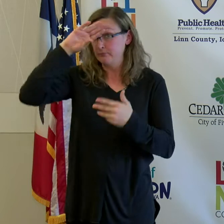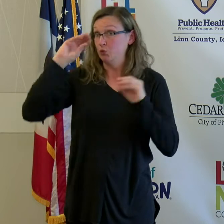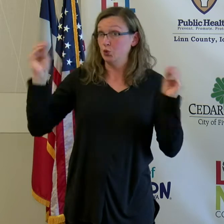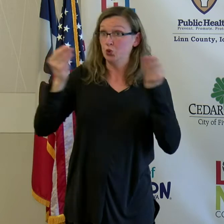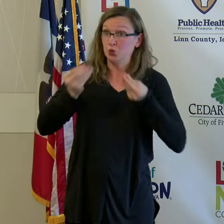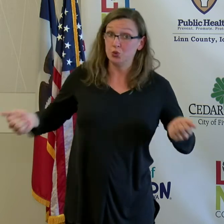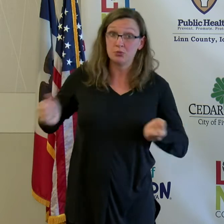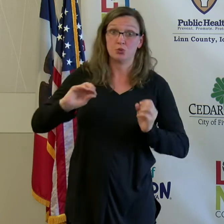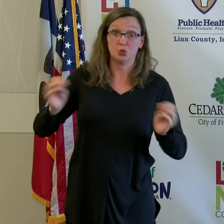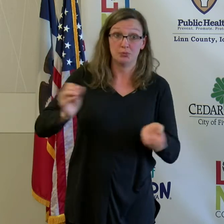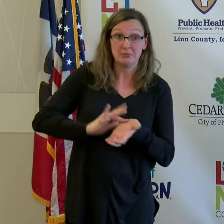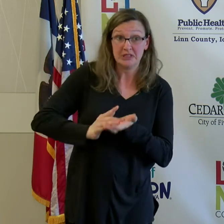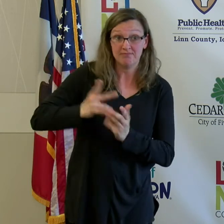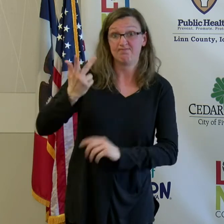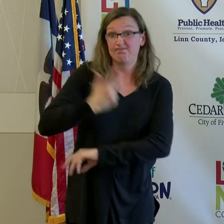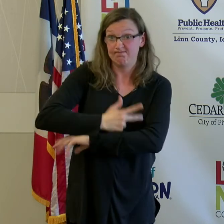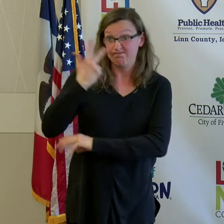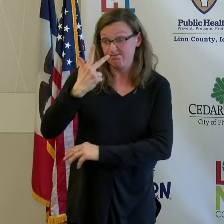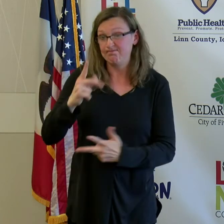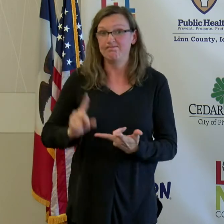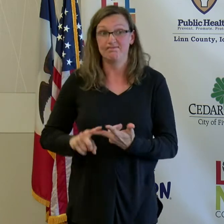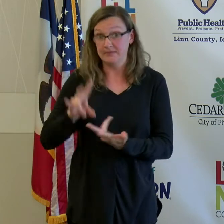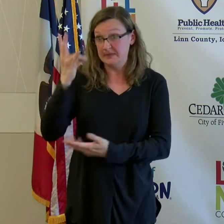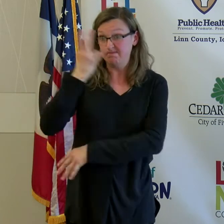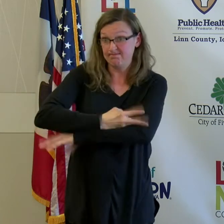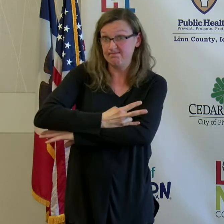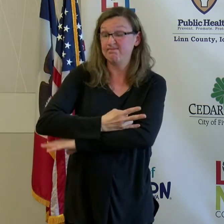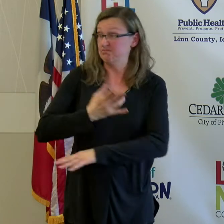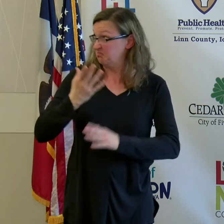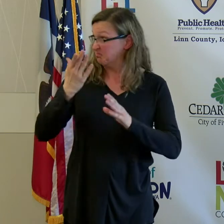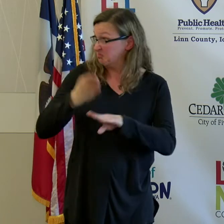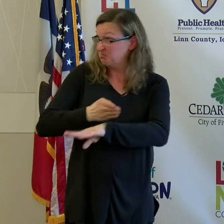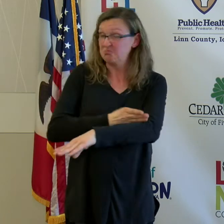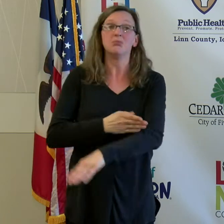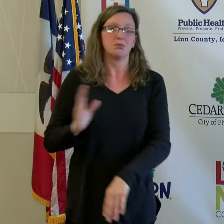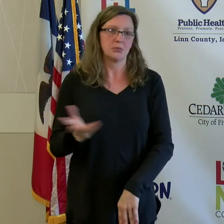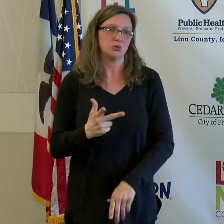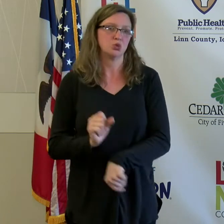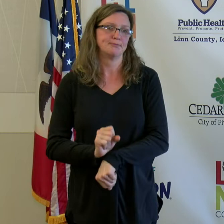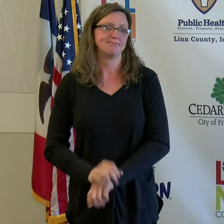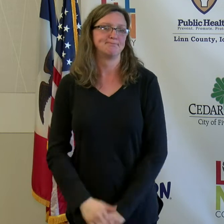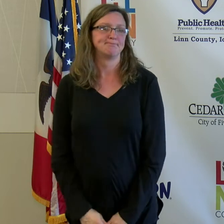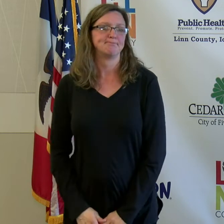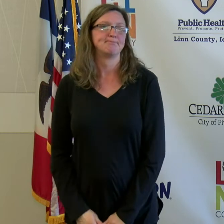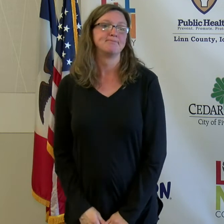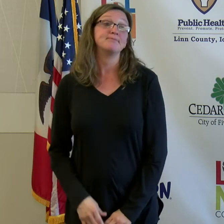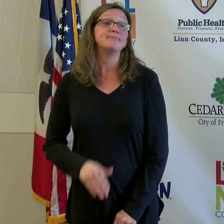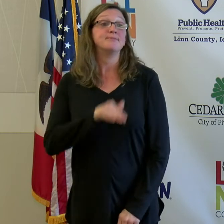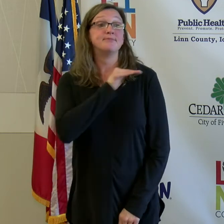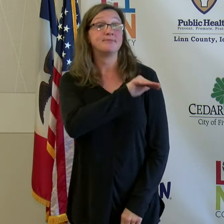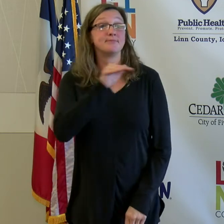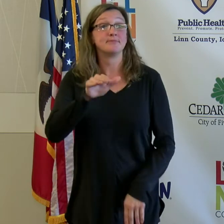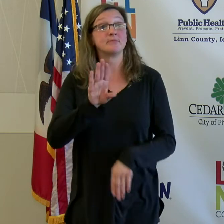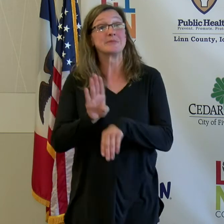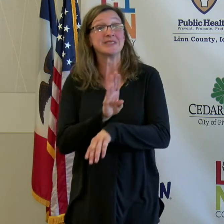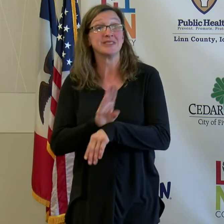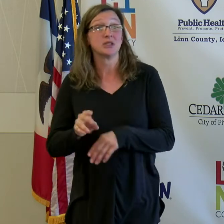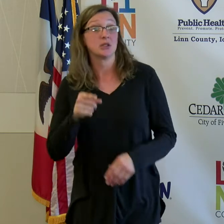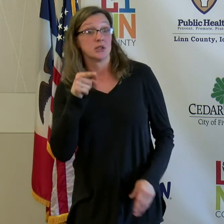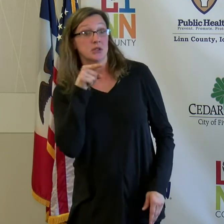Additionally, report to the Iowa Department of Public Health when 10% or greater of